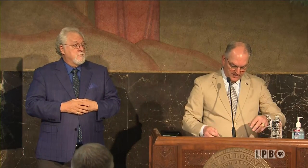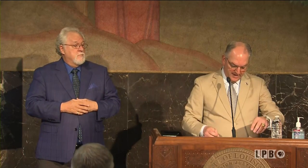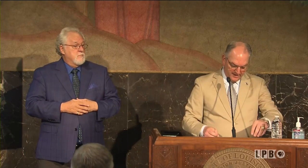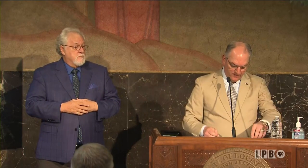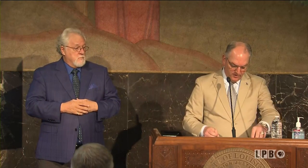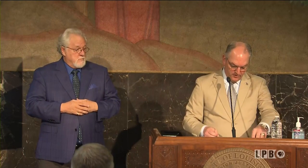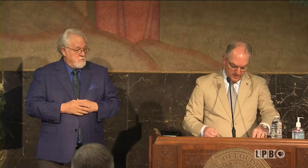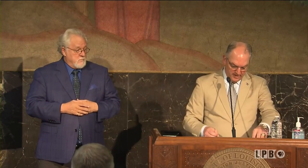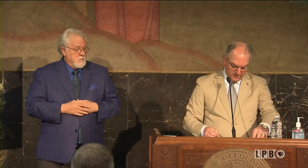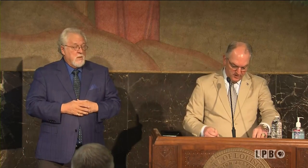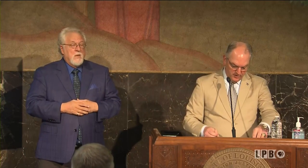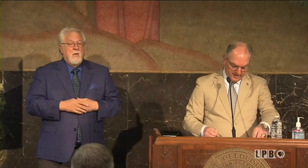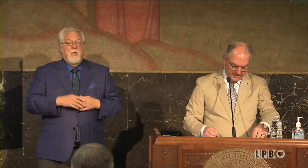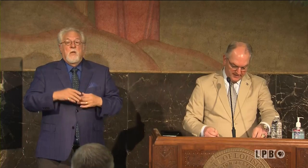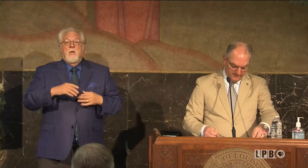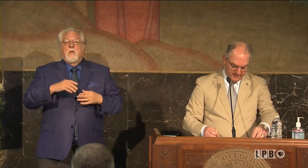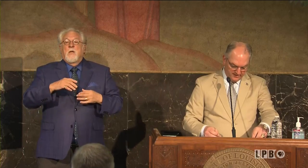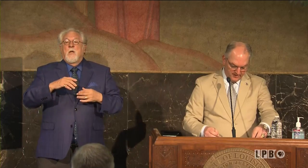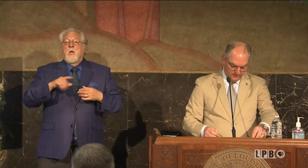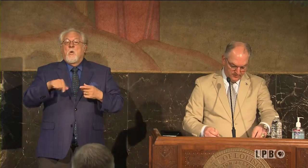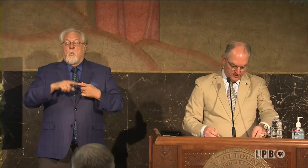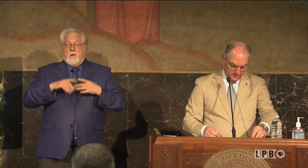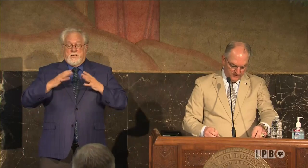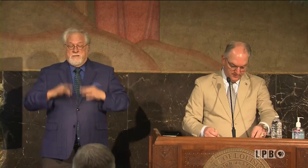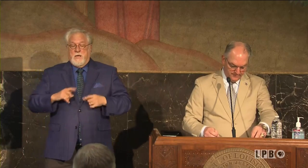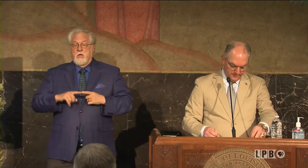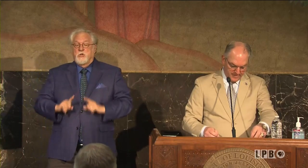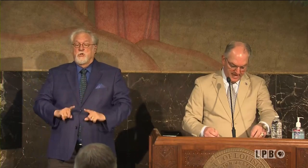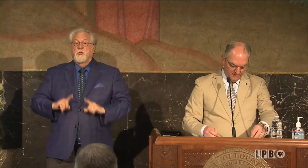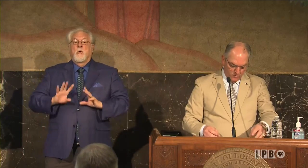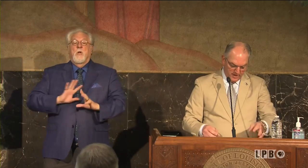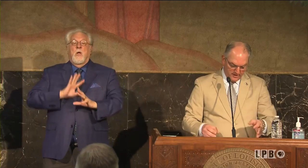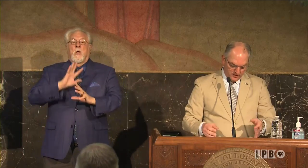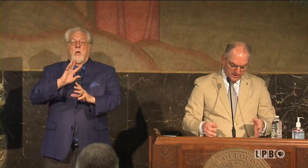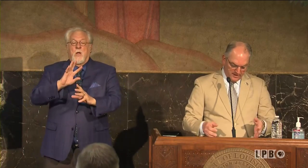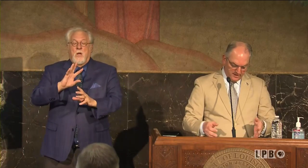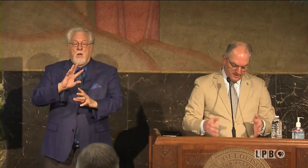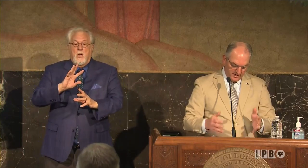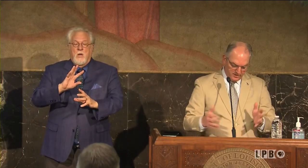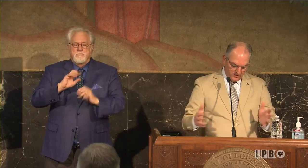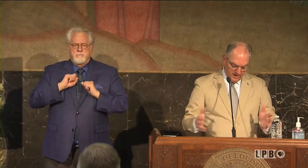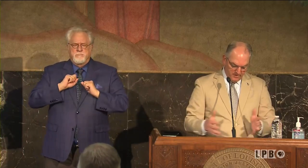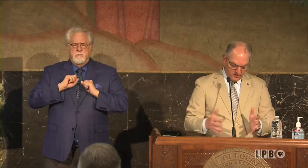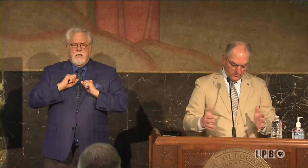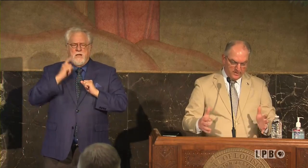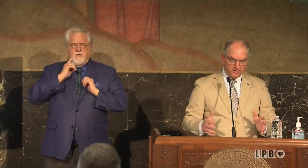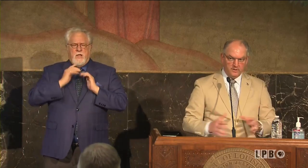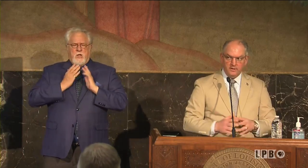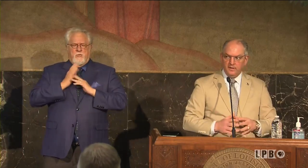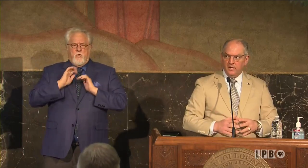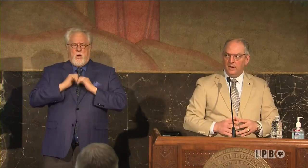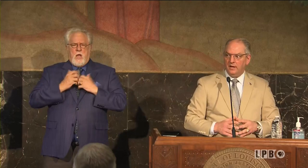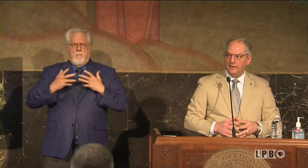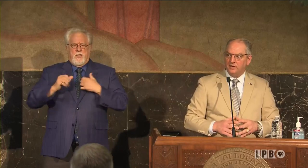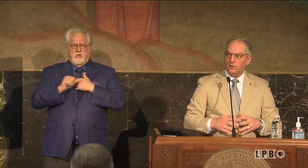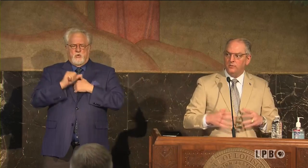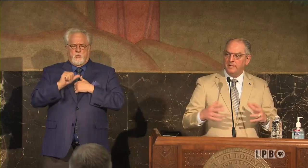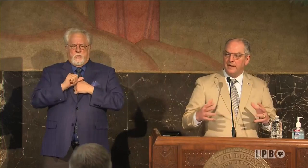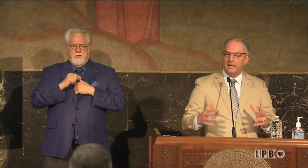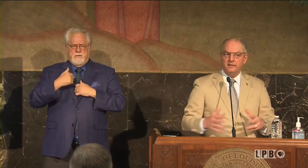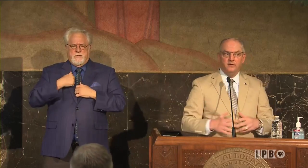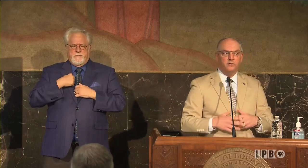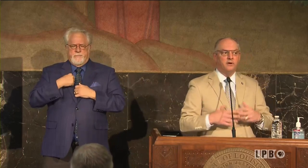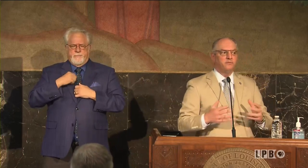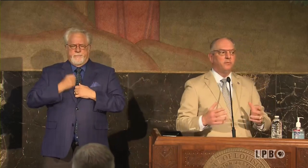When deciding whether or not to do an activity, it's helpful to have a way to think through how much risk that you